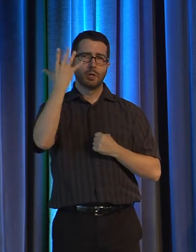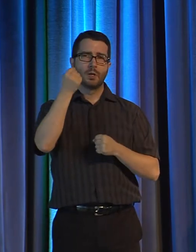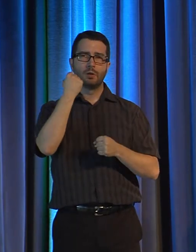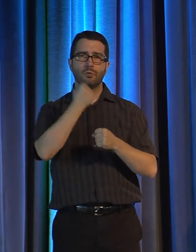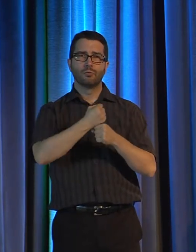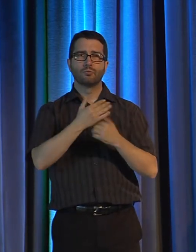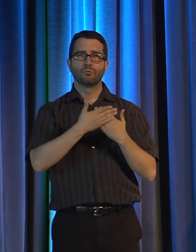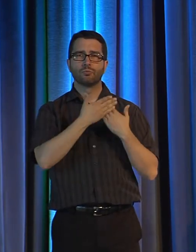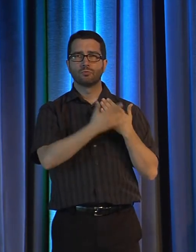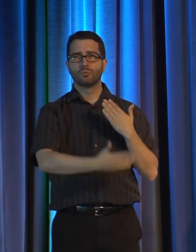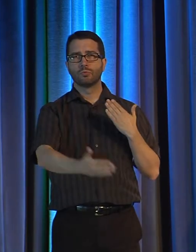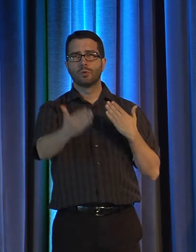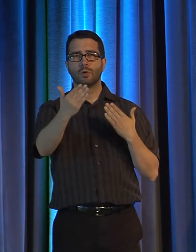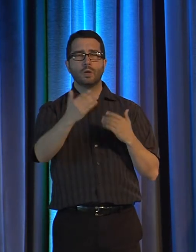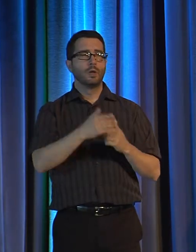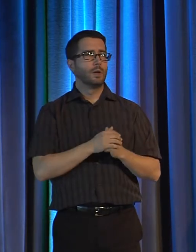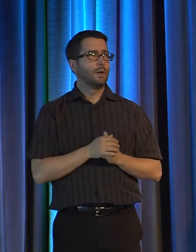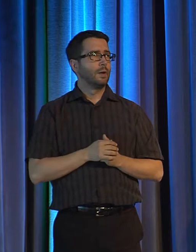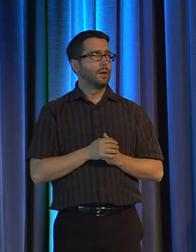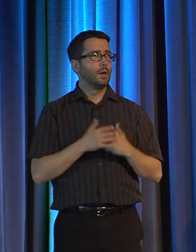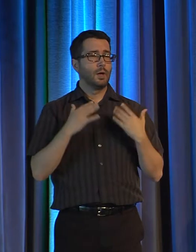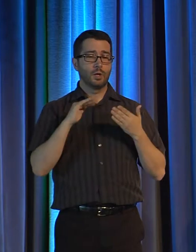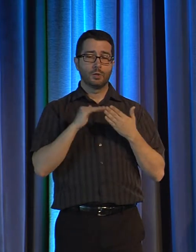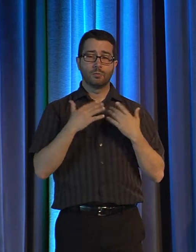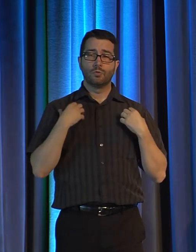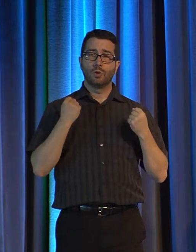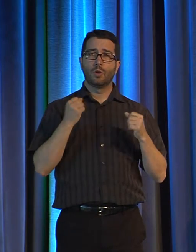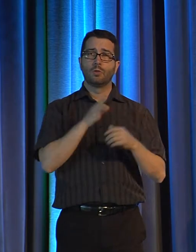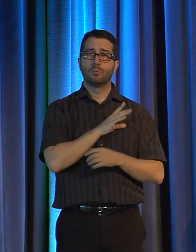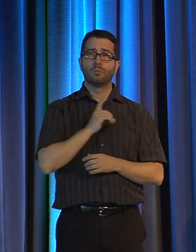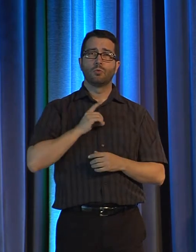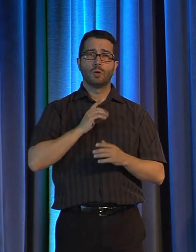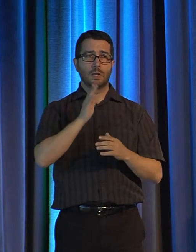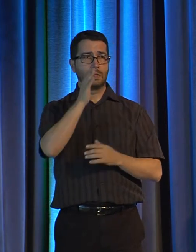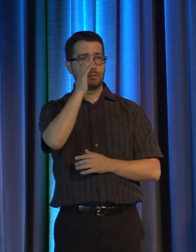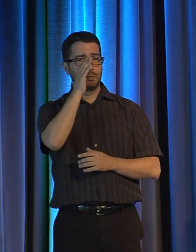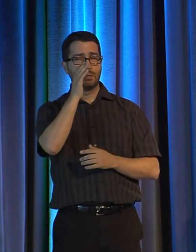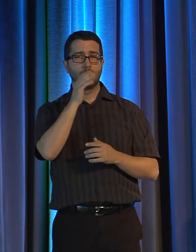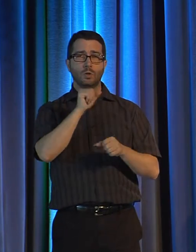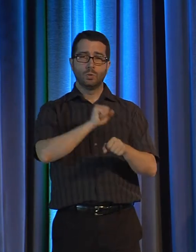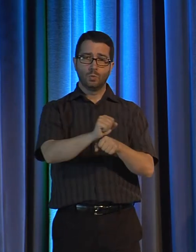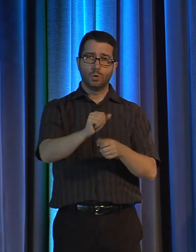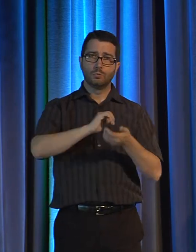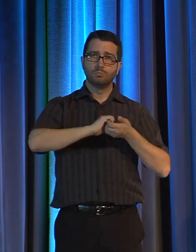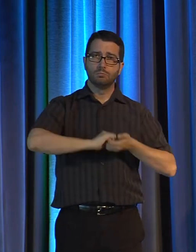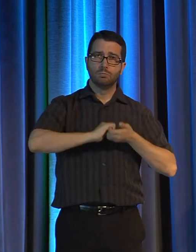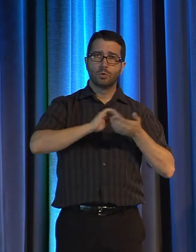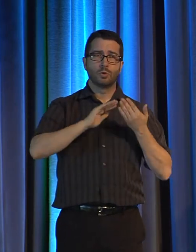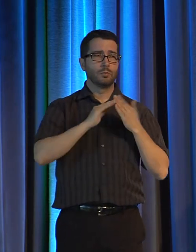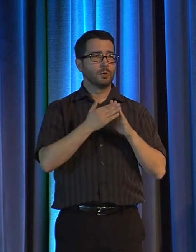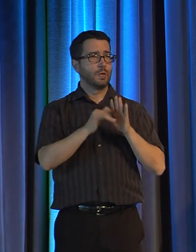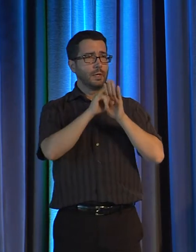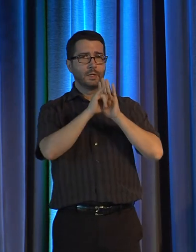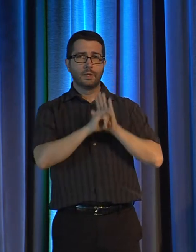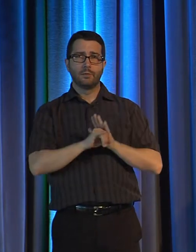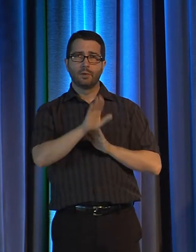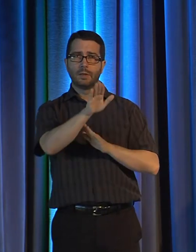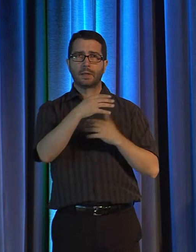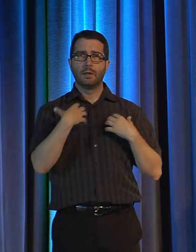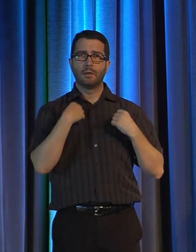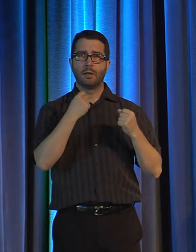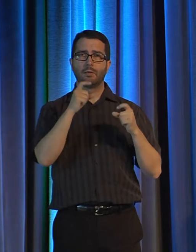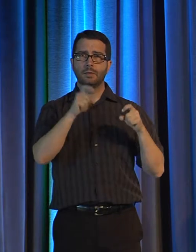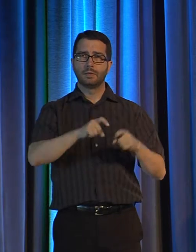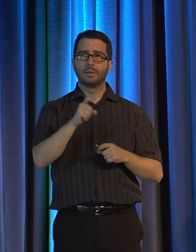mission. Community health boards listen to and work with communities to identify health needs related primarily to